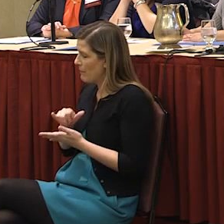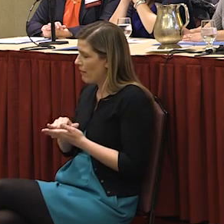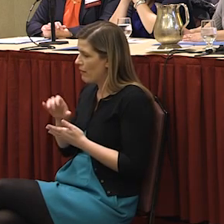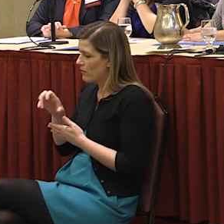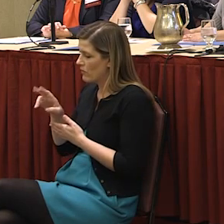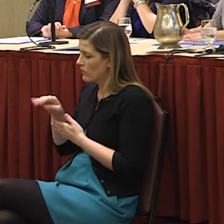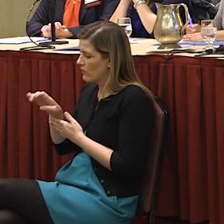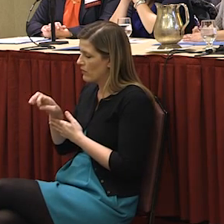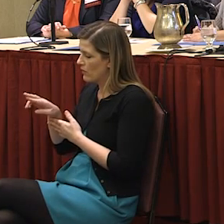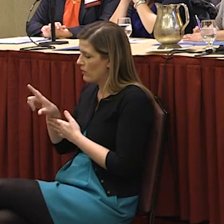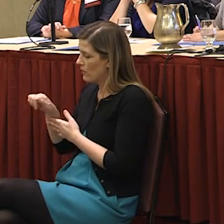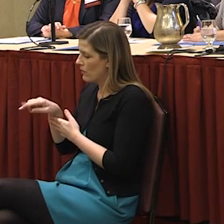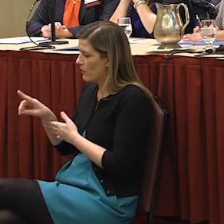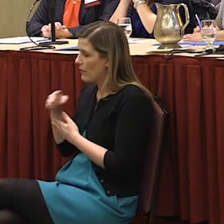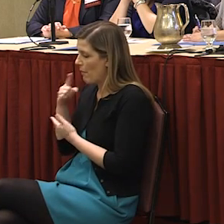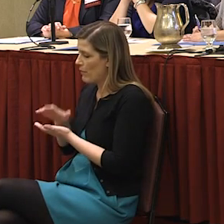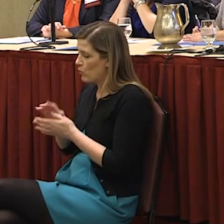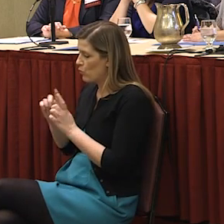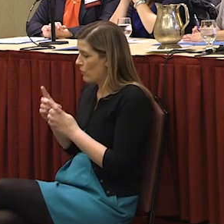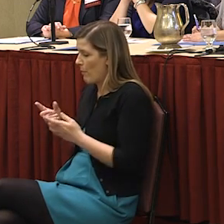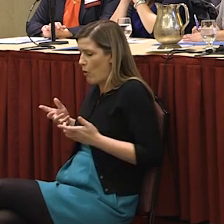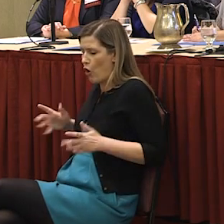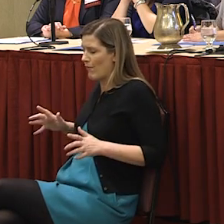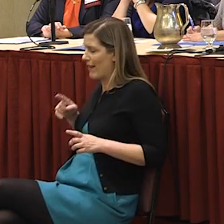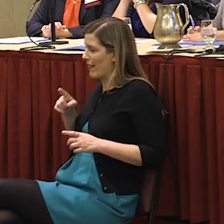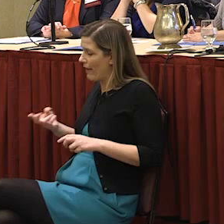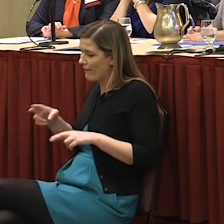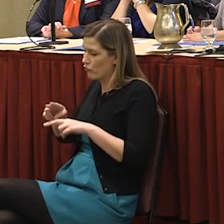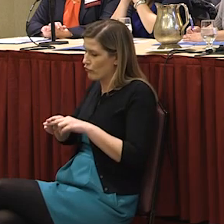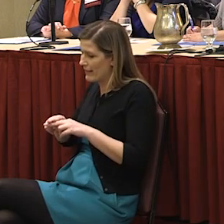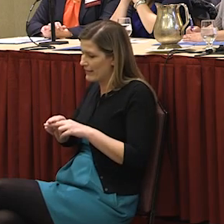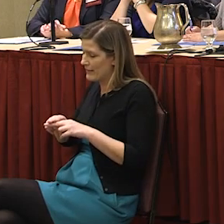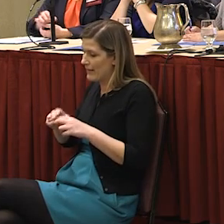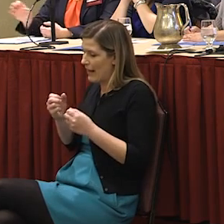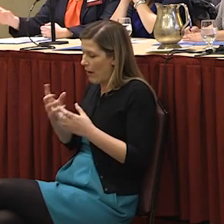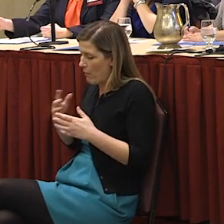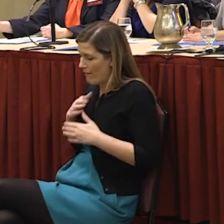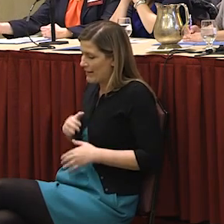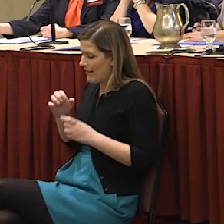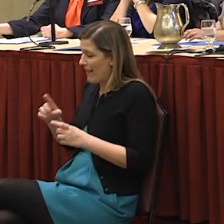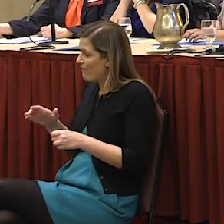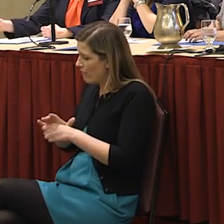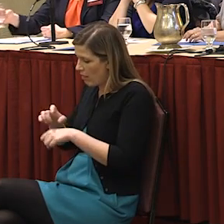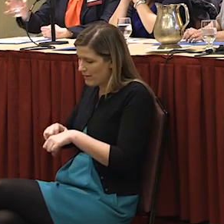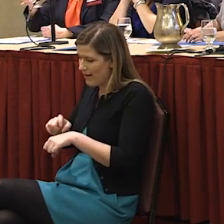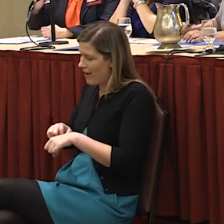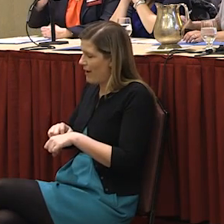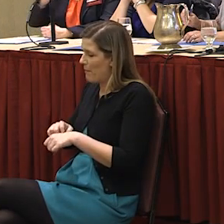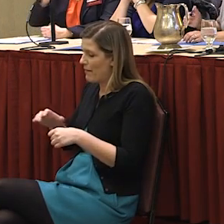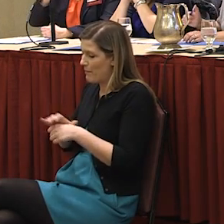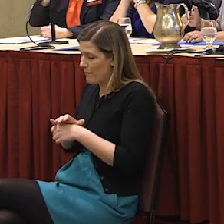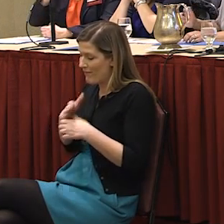Cumberland Public School Department has already done this. They have increased the amount of full-time physical education